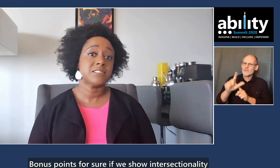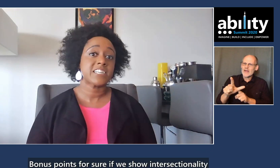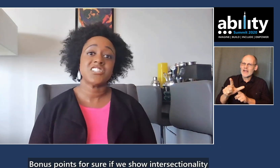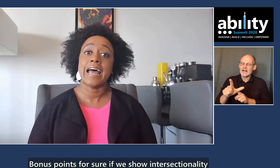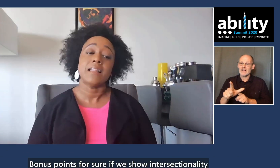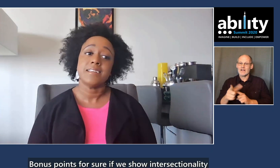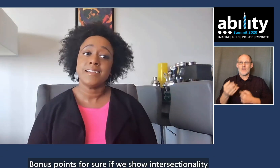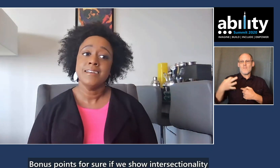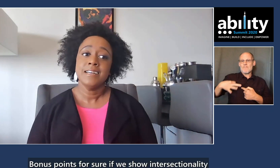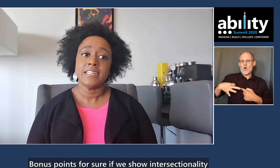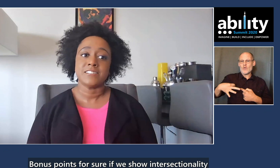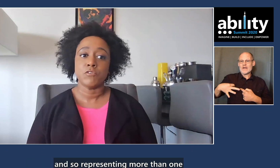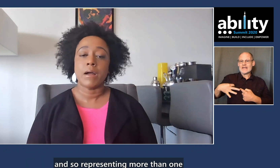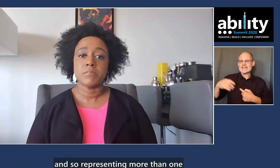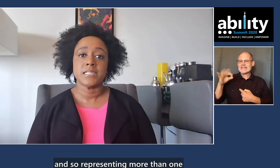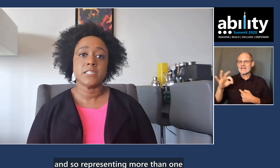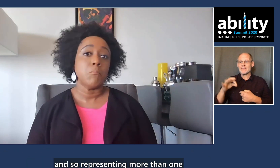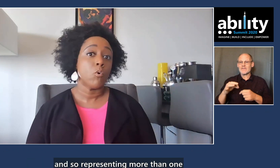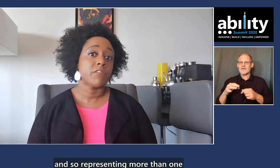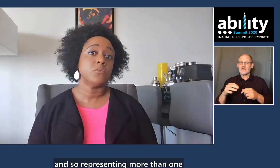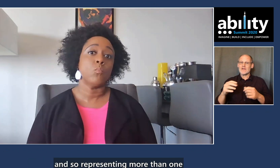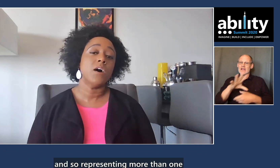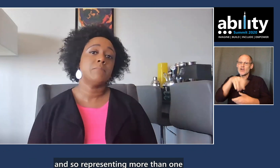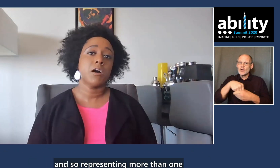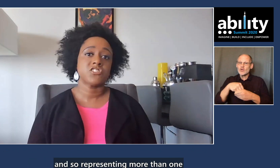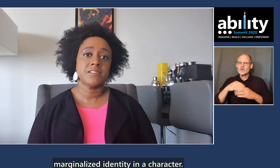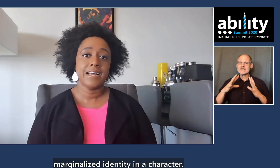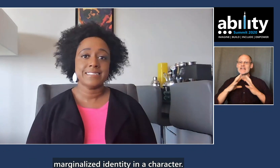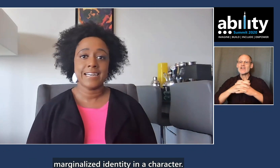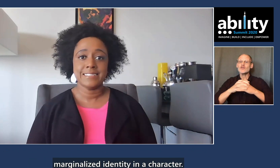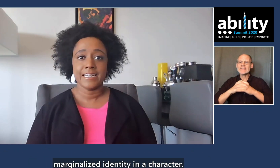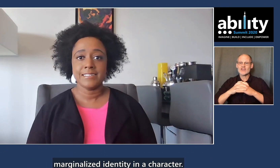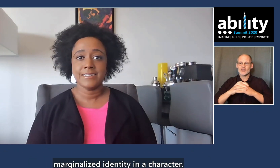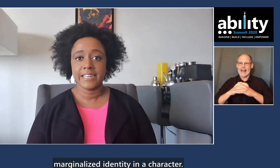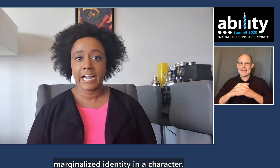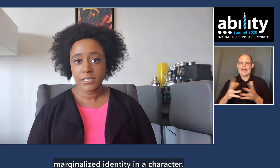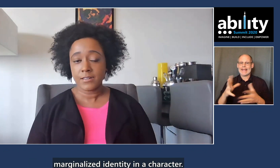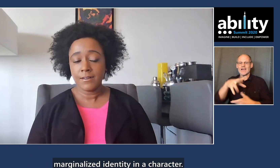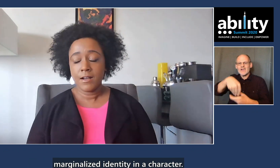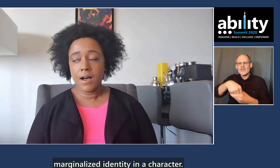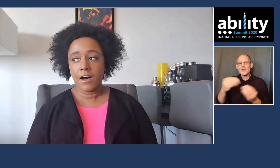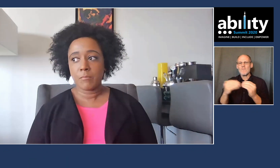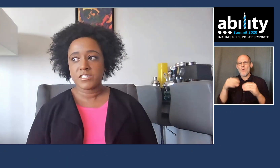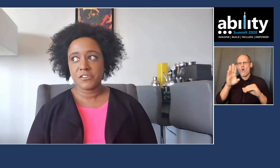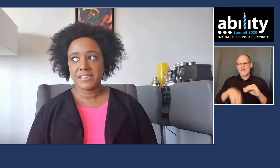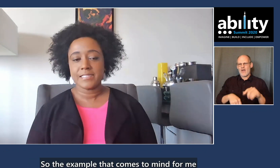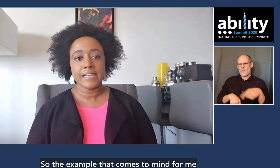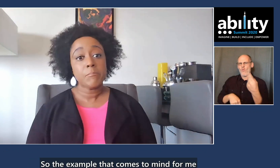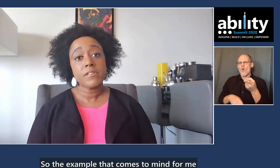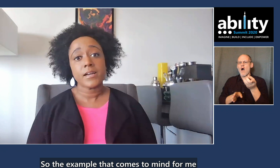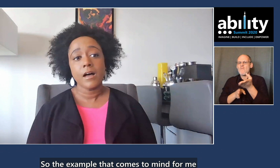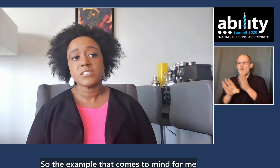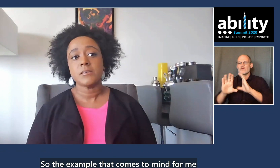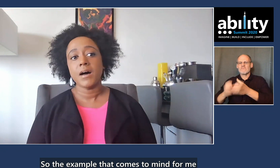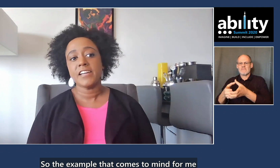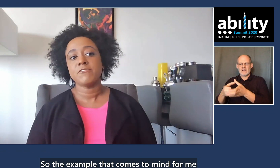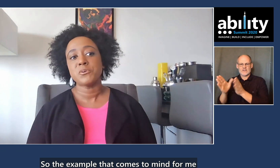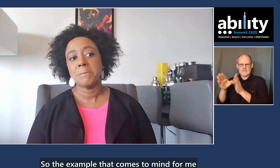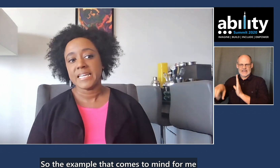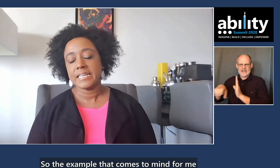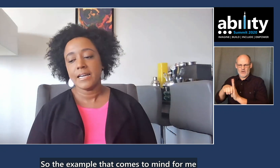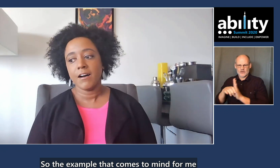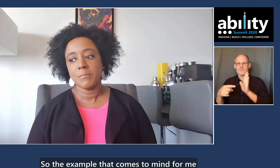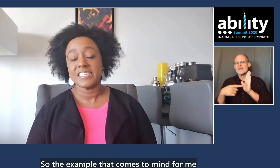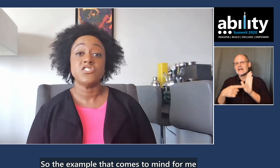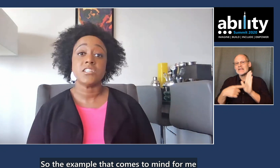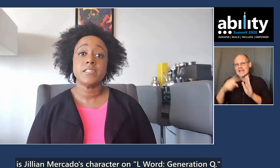show intersectionality, and so representing more than one marginalized identity in a character. So the example that comes to mind